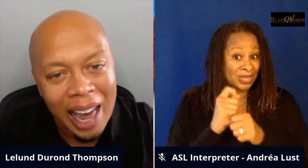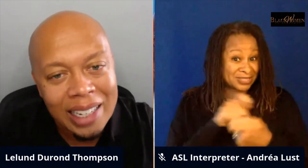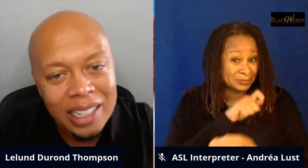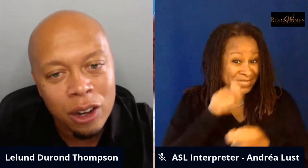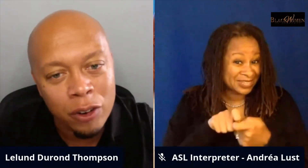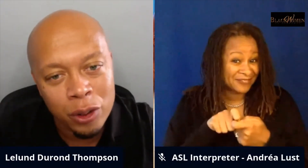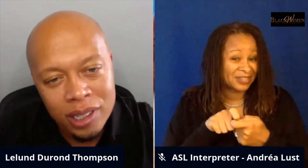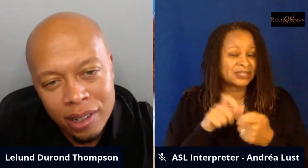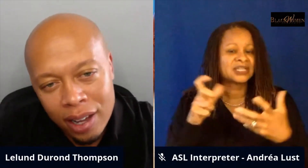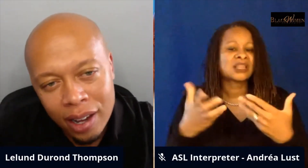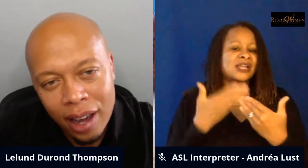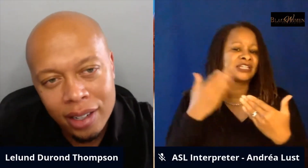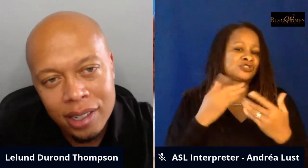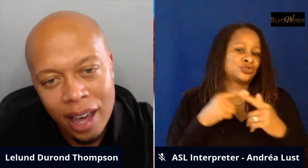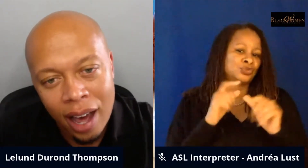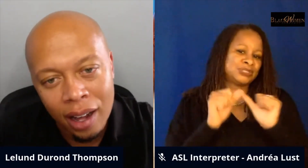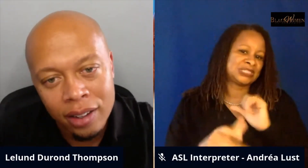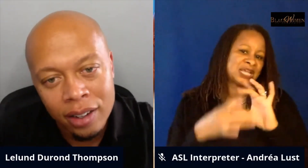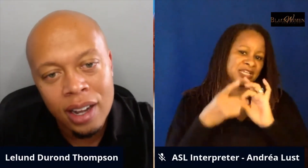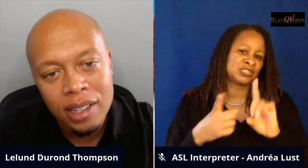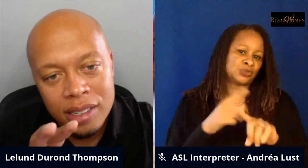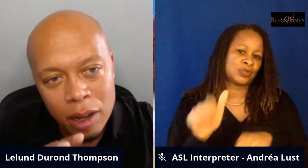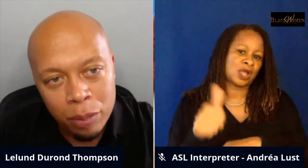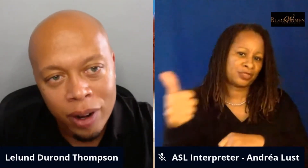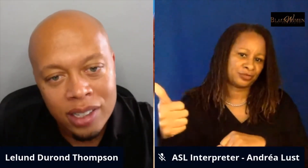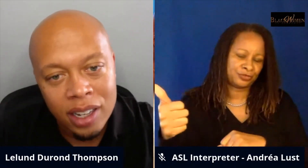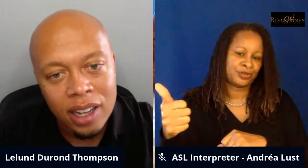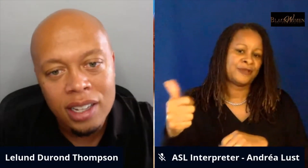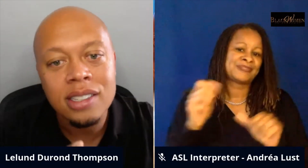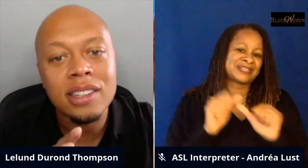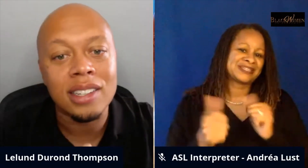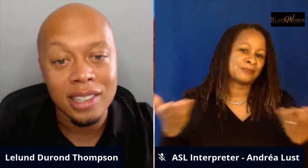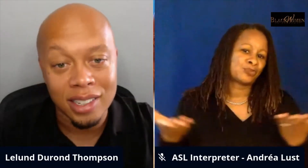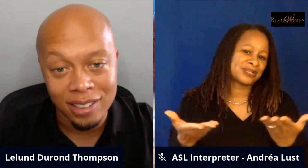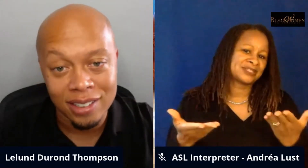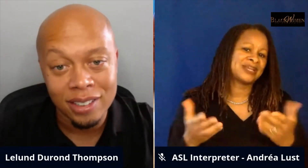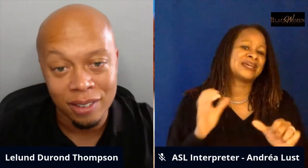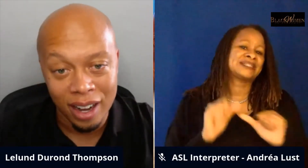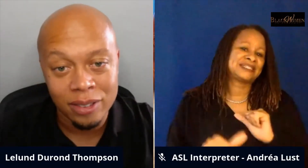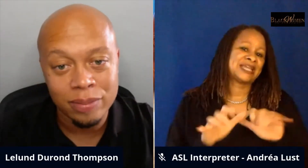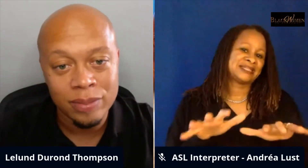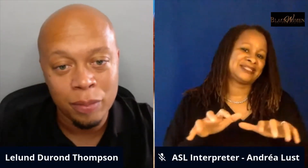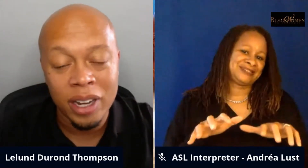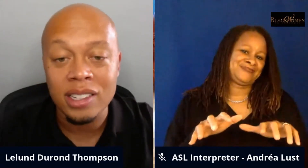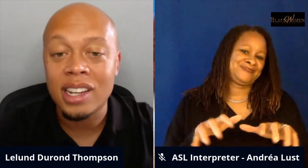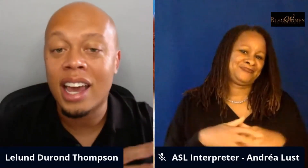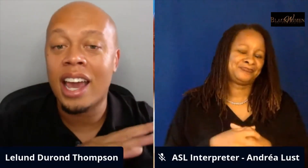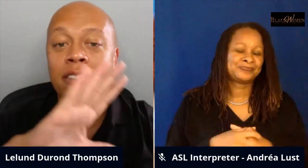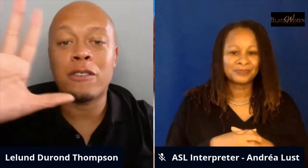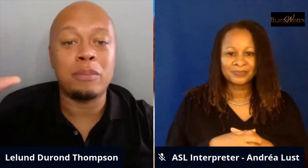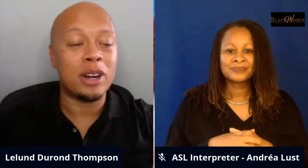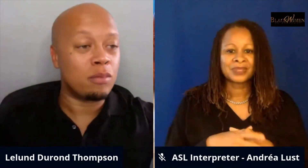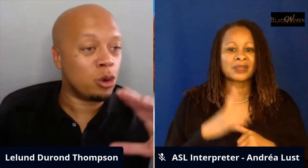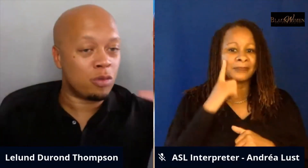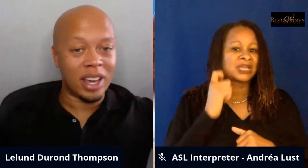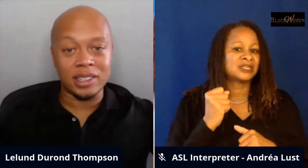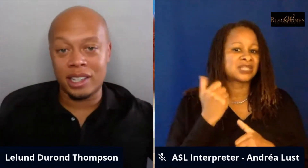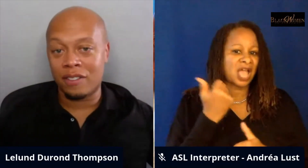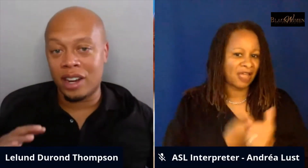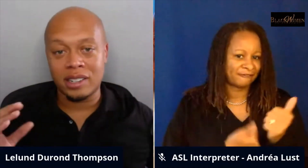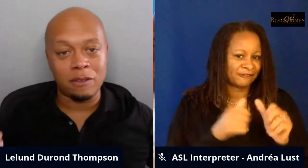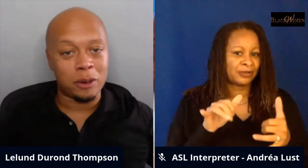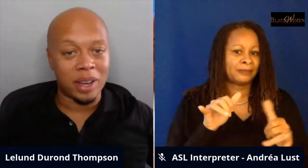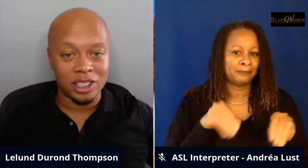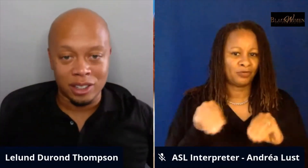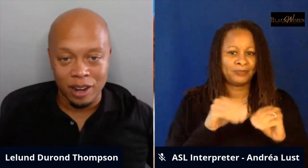it's a lot easier for you to stay connected to that other, stay present, stay still, right? Because every bit of movement is